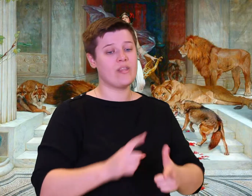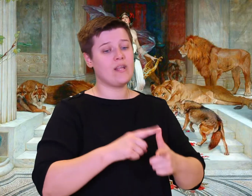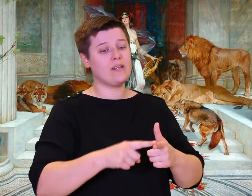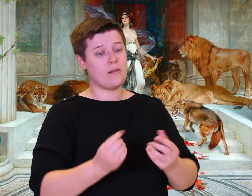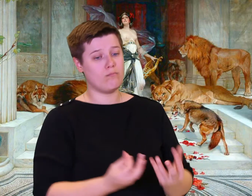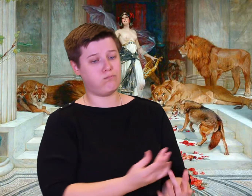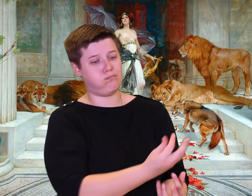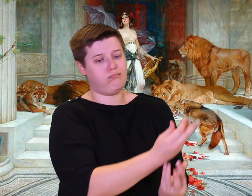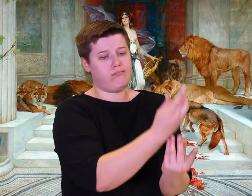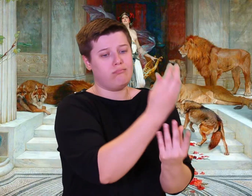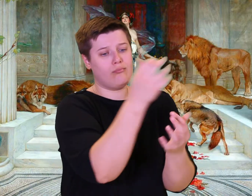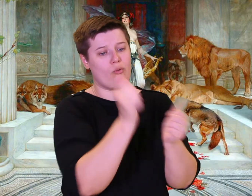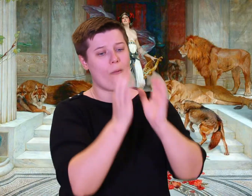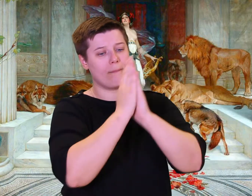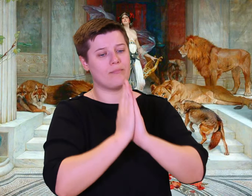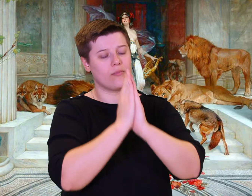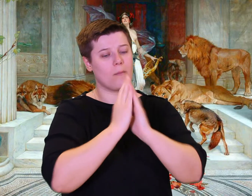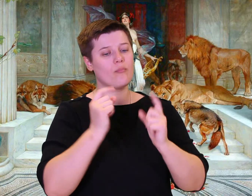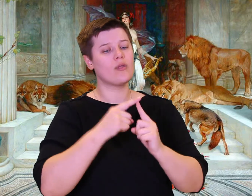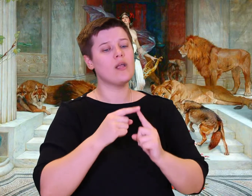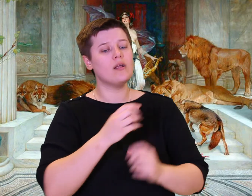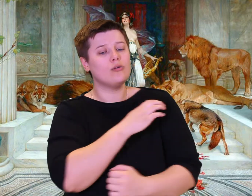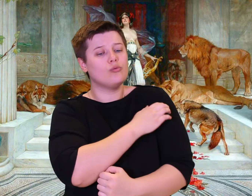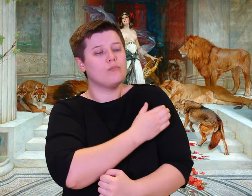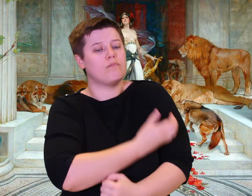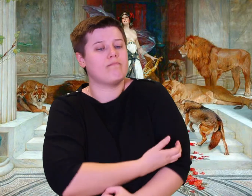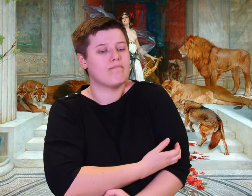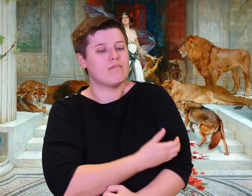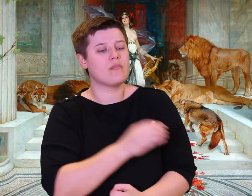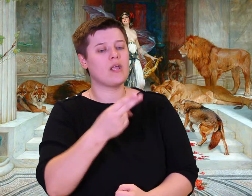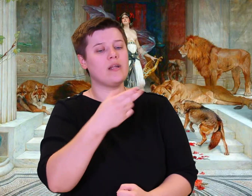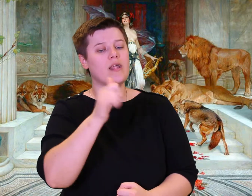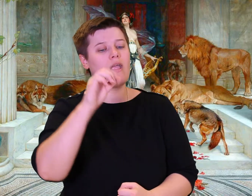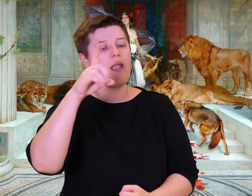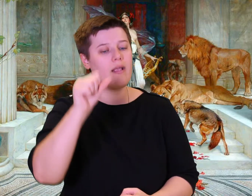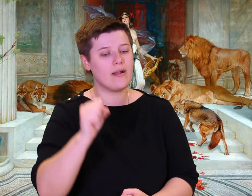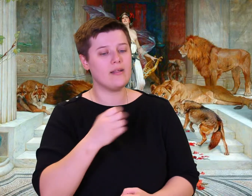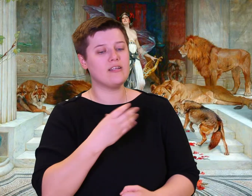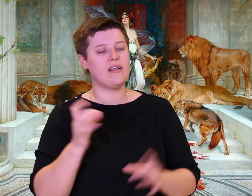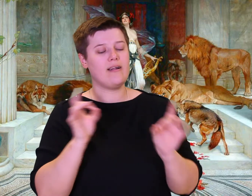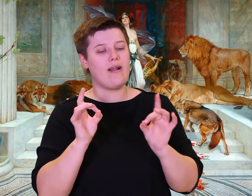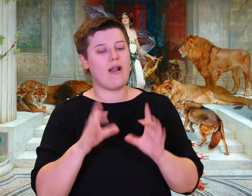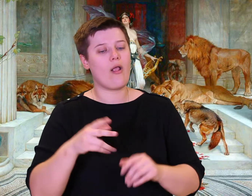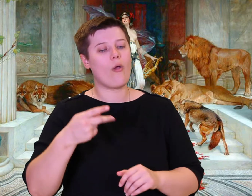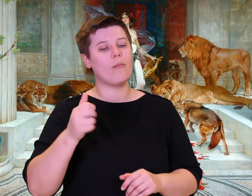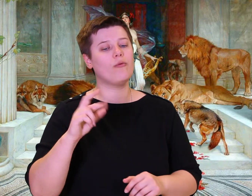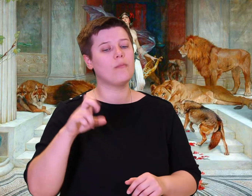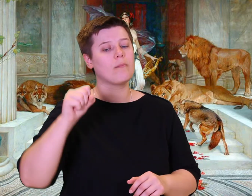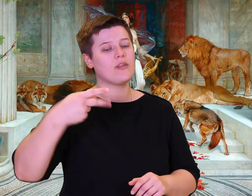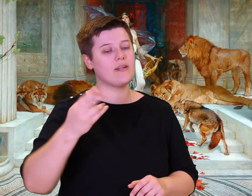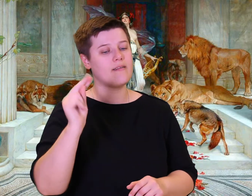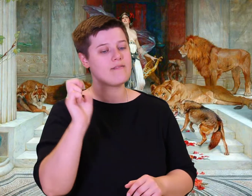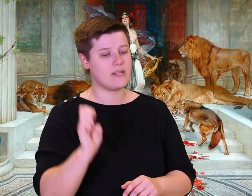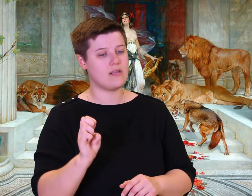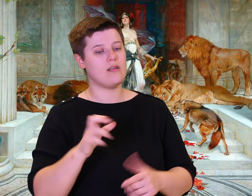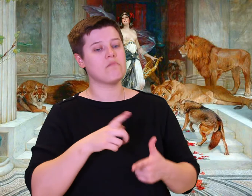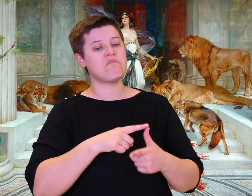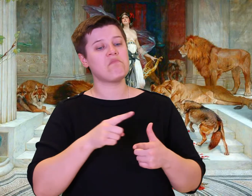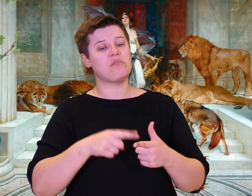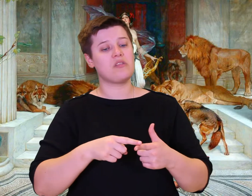Vow, if you reach the barren land of Ithaca, to kill a heifer in your halls, the best you have uncalved, and you will